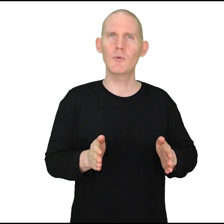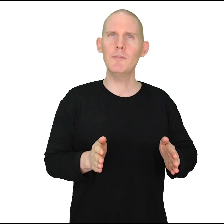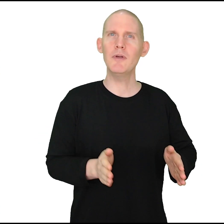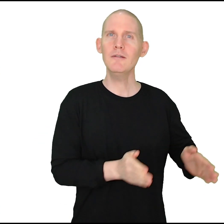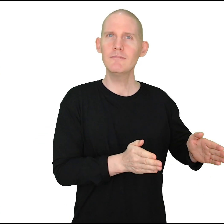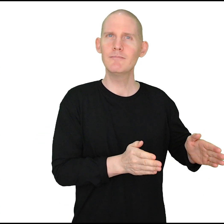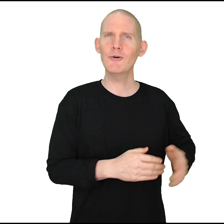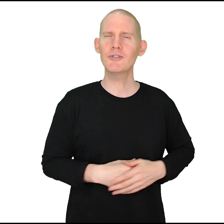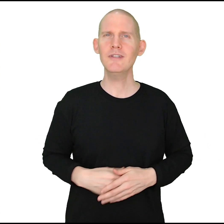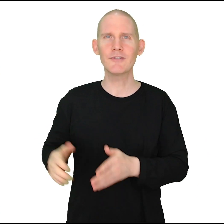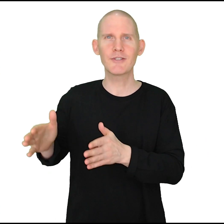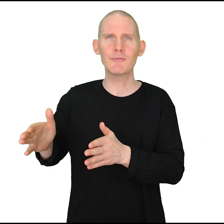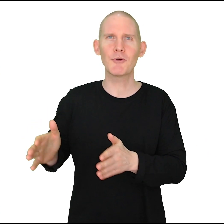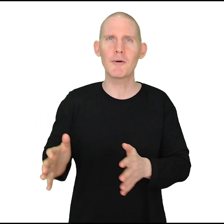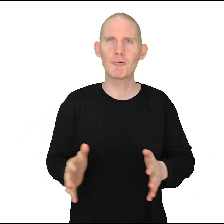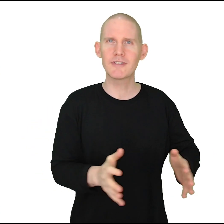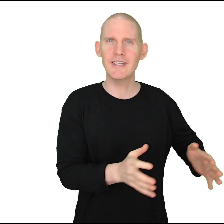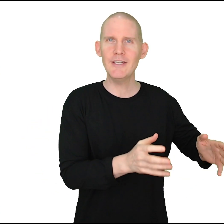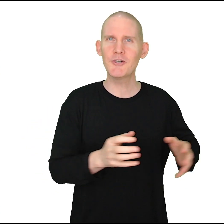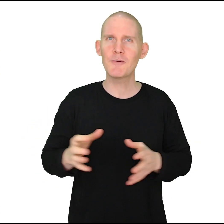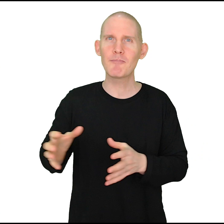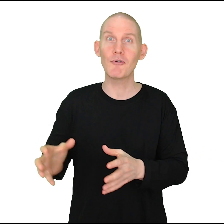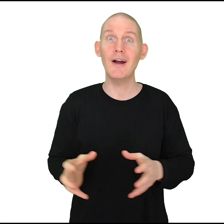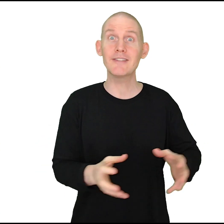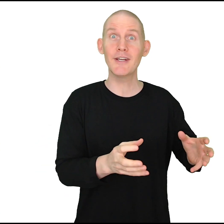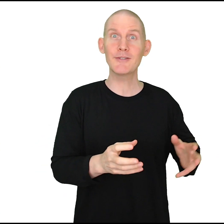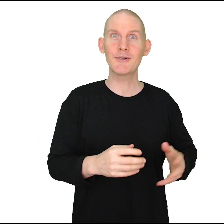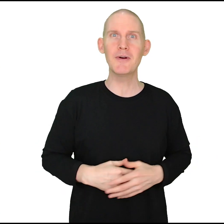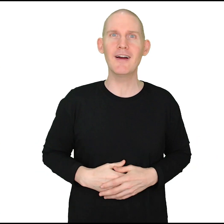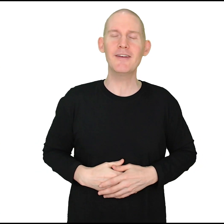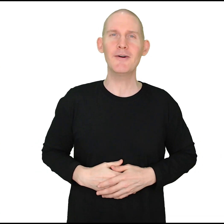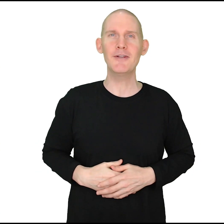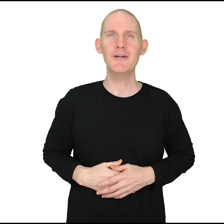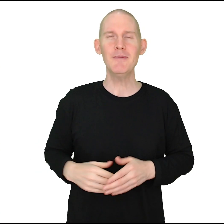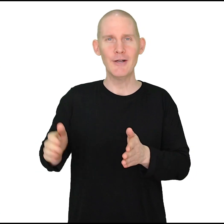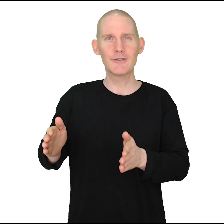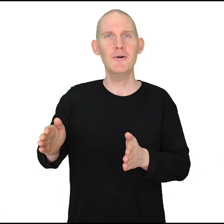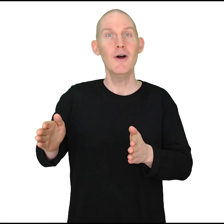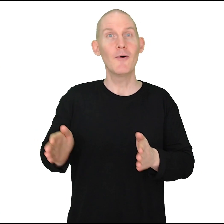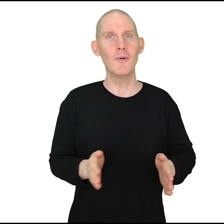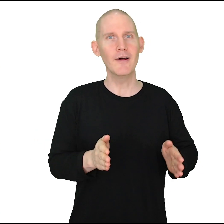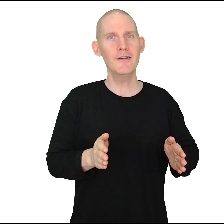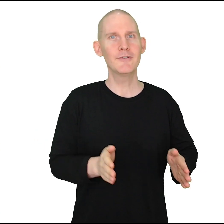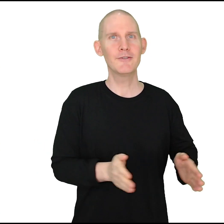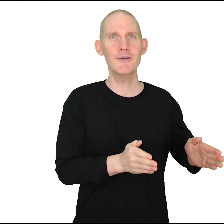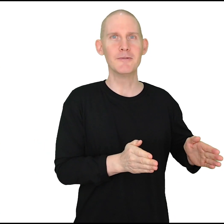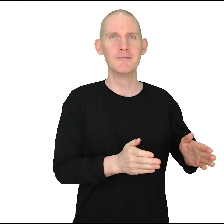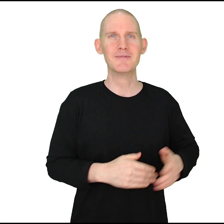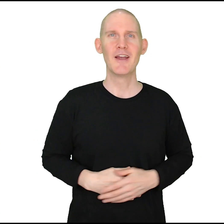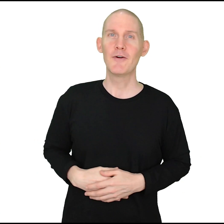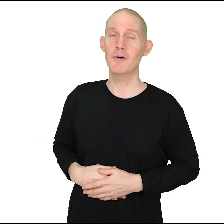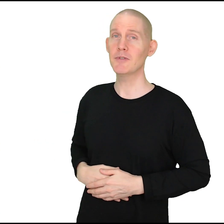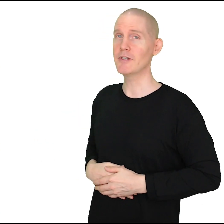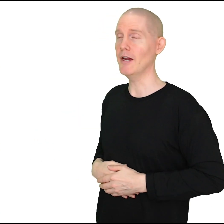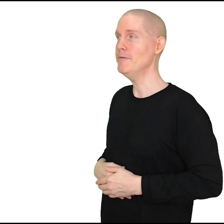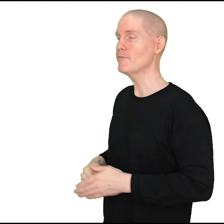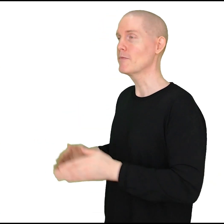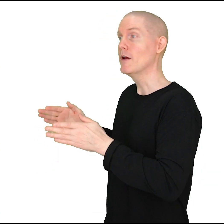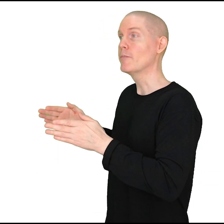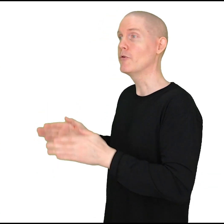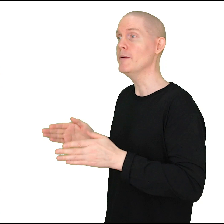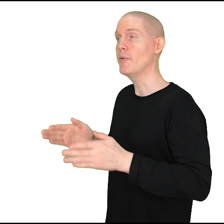a sweeping motion. There's some sort of procedure, process going on down here. So 1, 2. From the